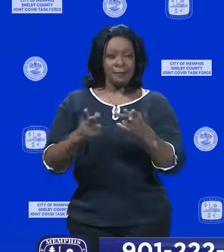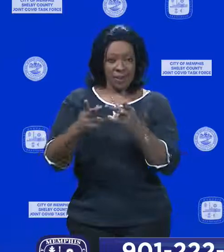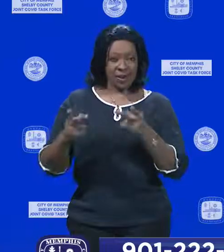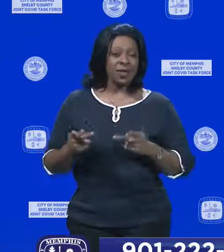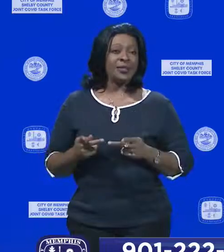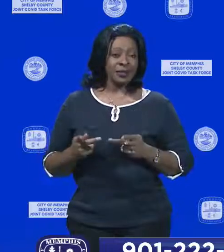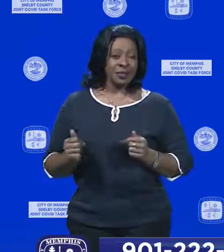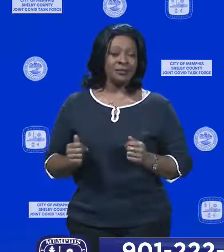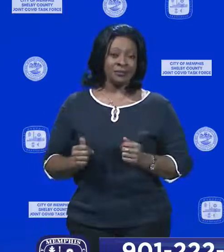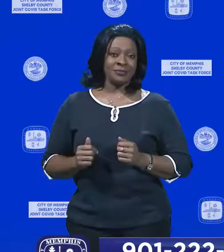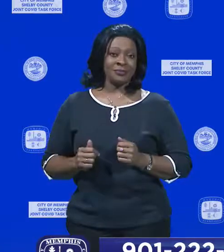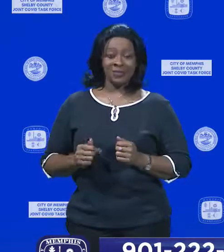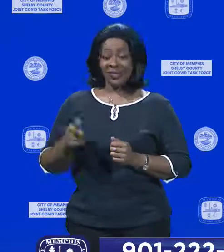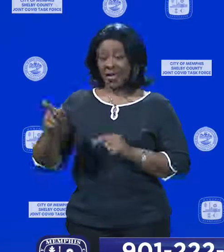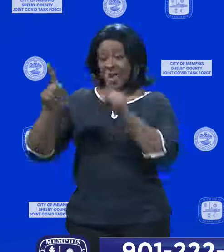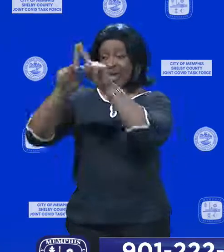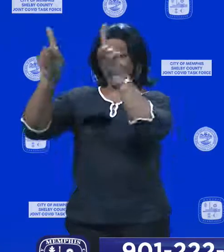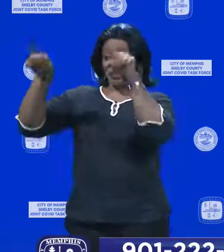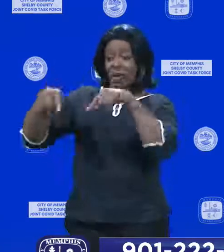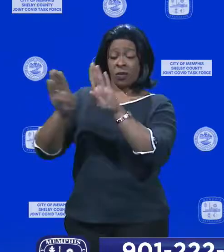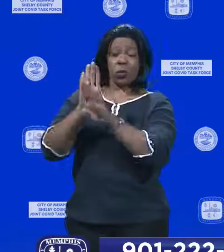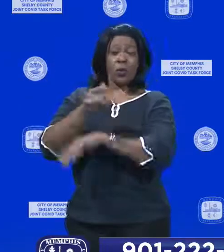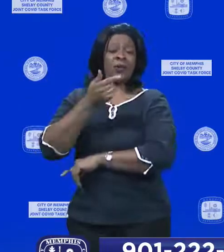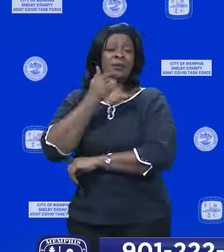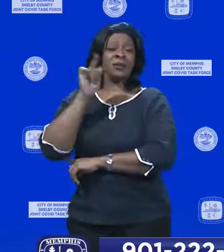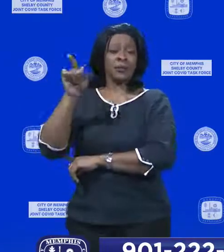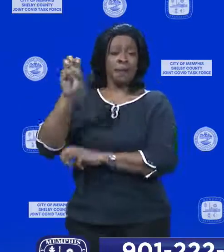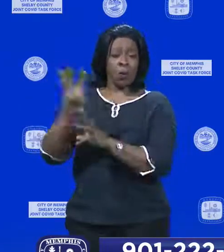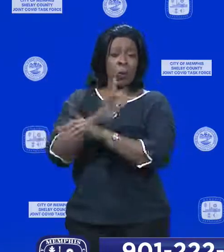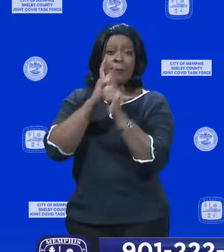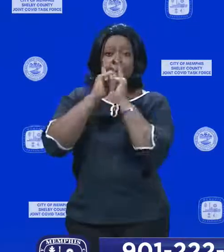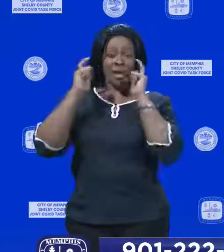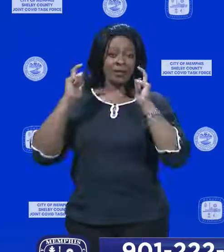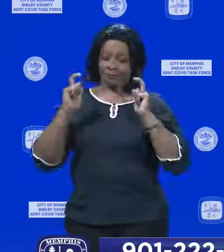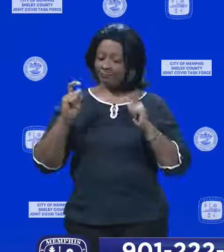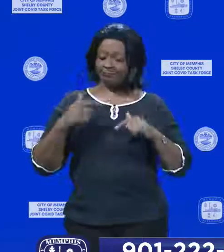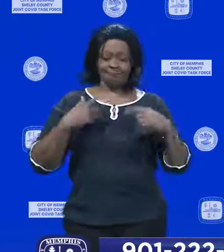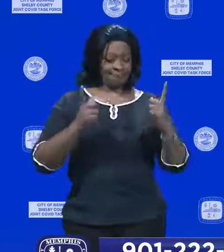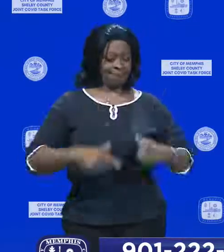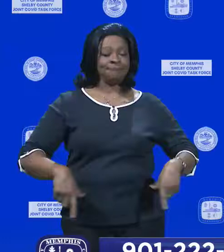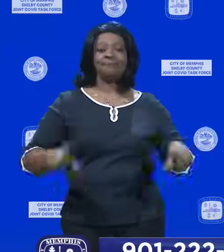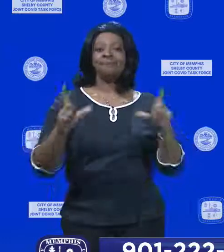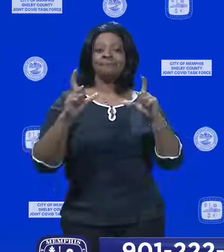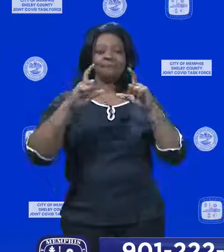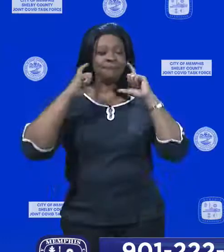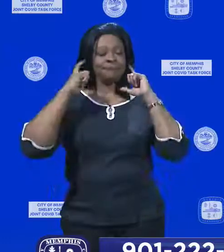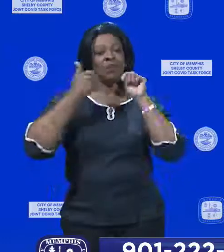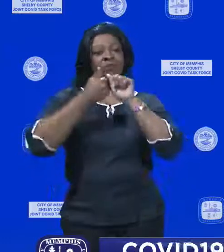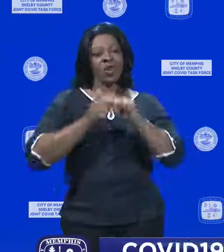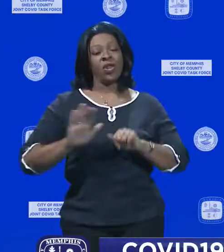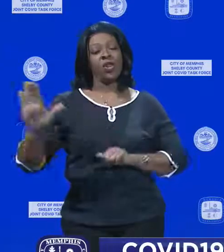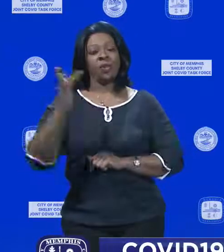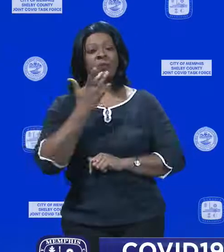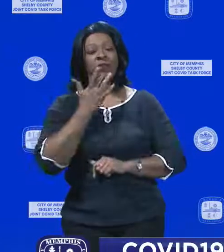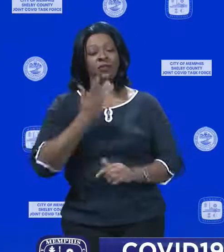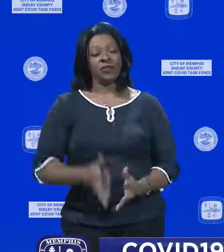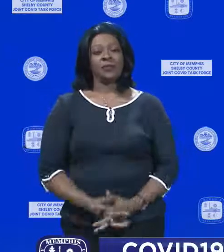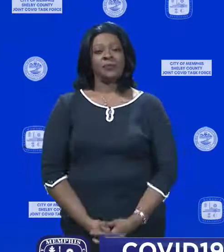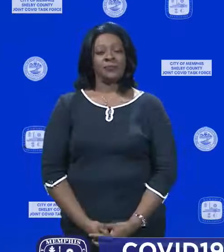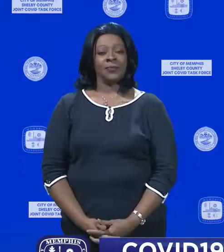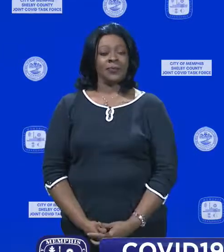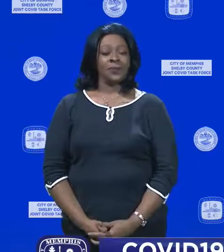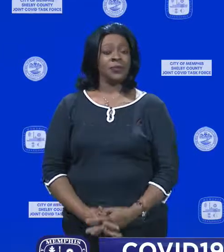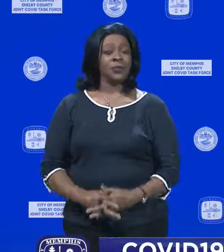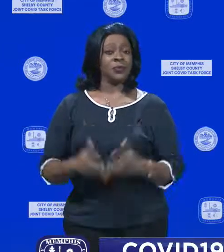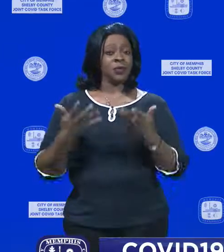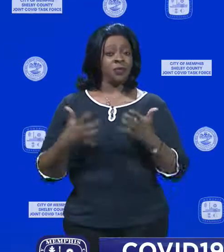place, and there's a sign on the door that says you need to wear a mask, I mean, I'm absolutely complying with that. Those are all of our